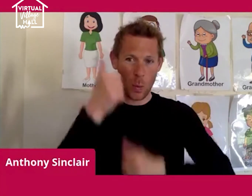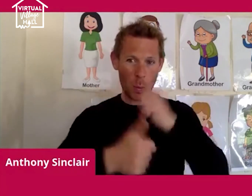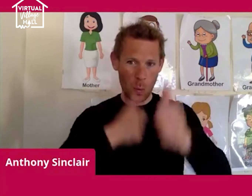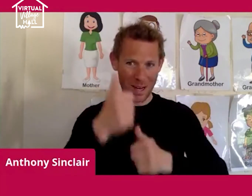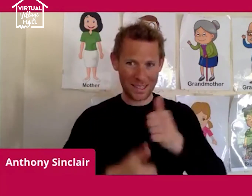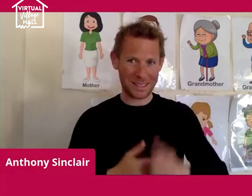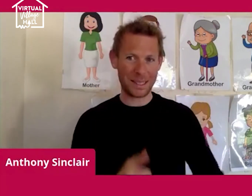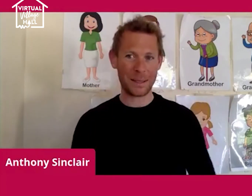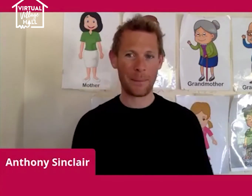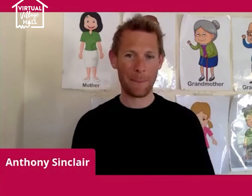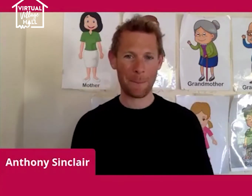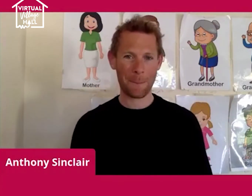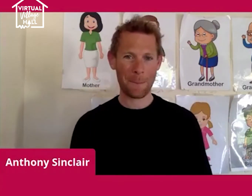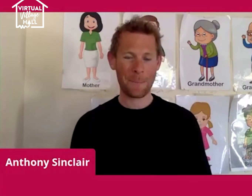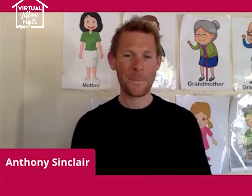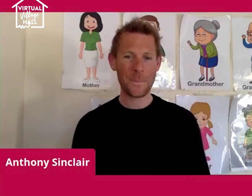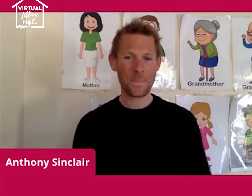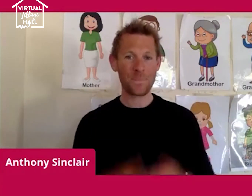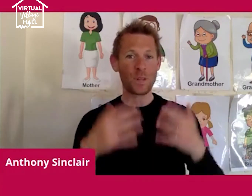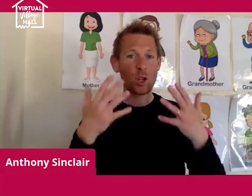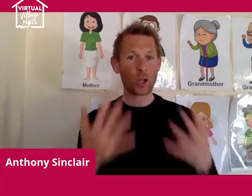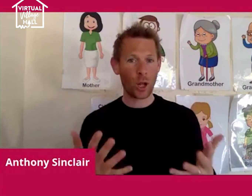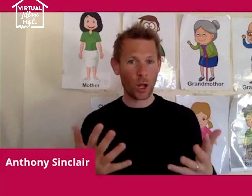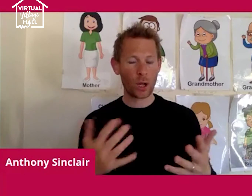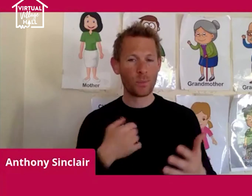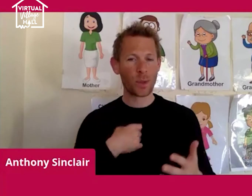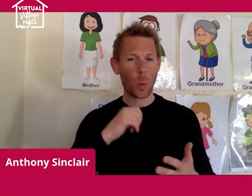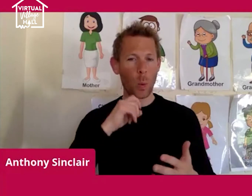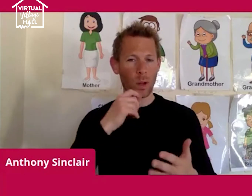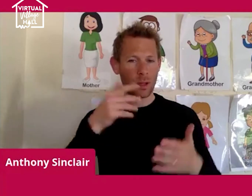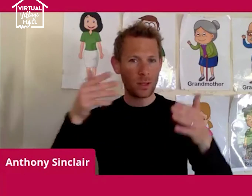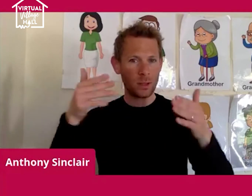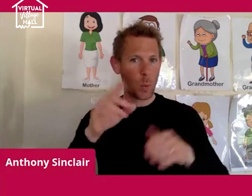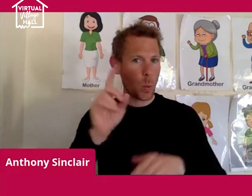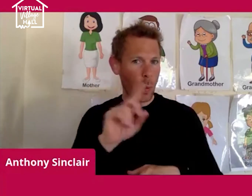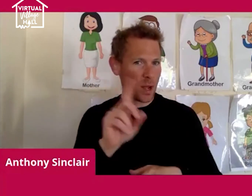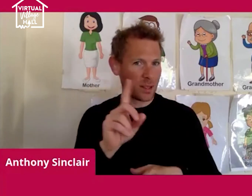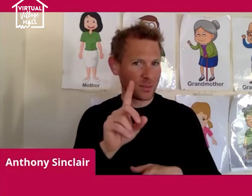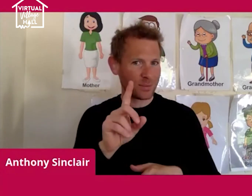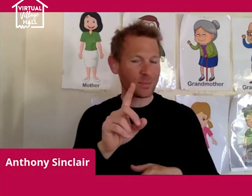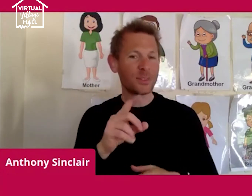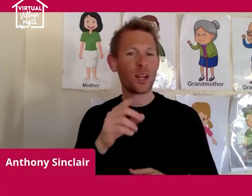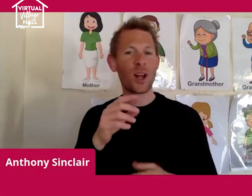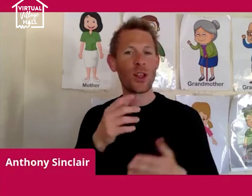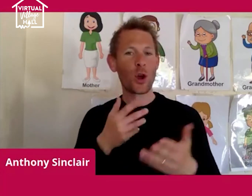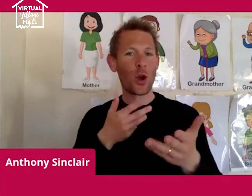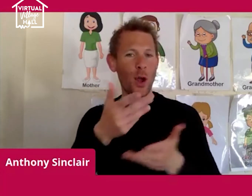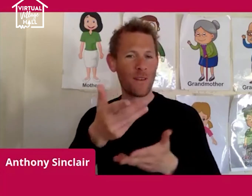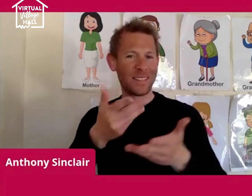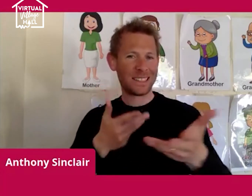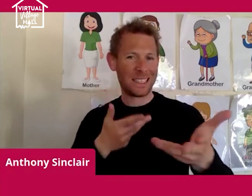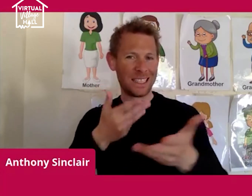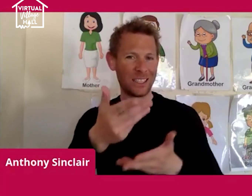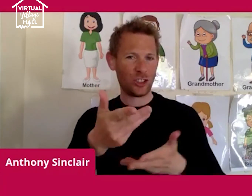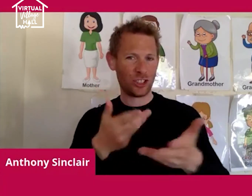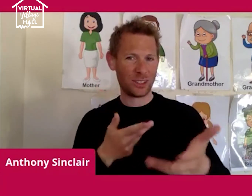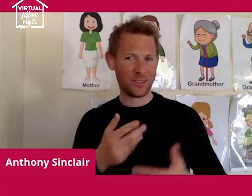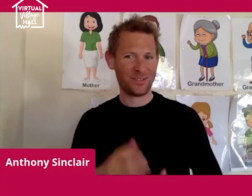Okay, amazing. Well done, everyone. So now I'm going to be focusing on